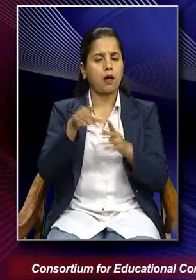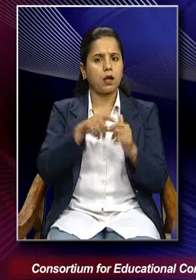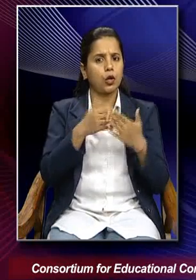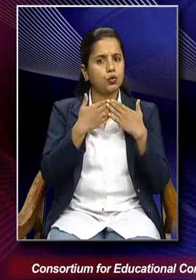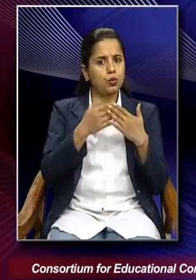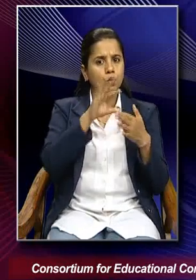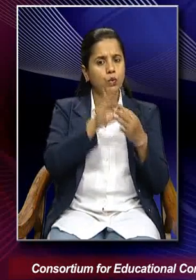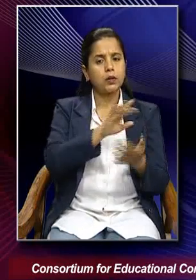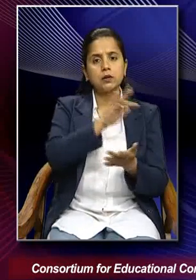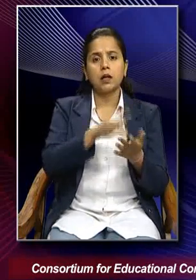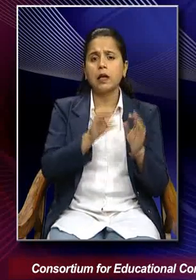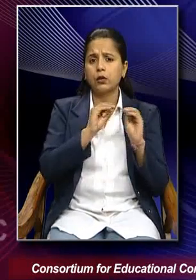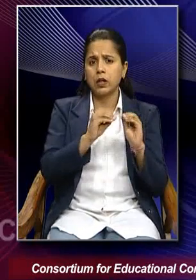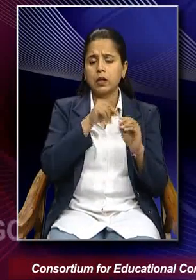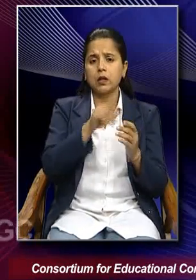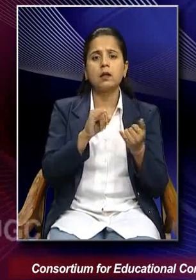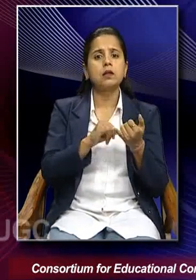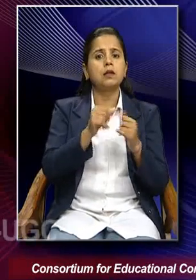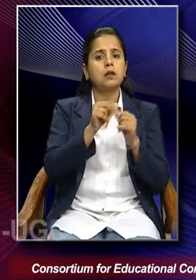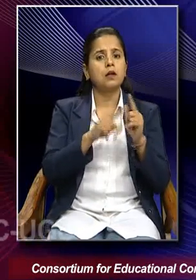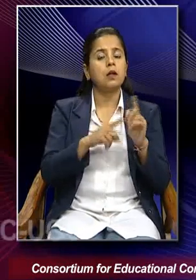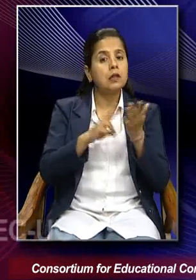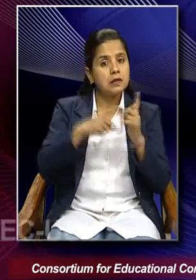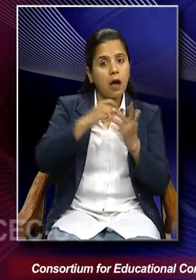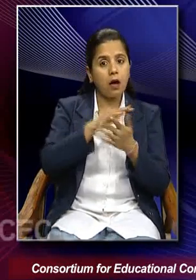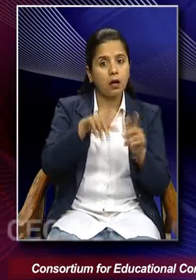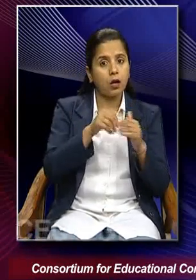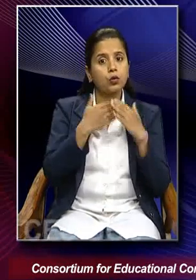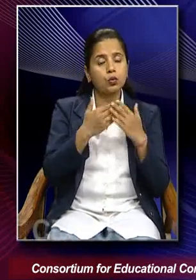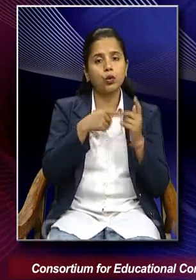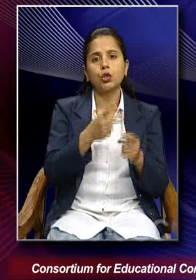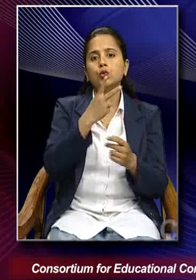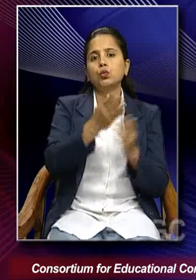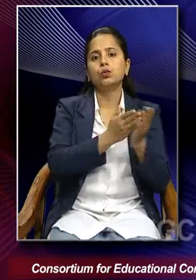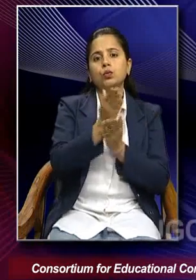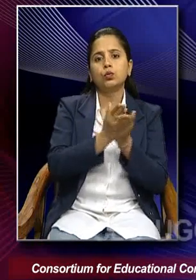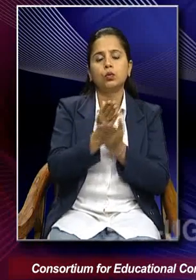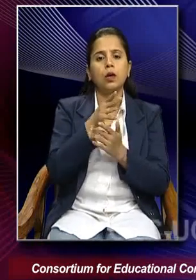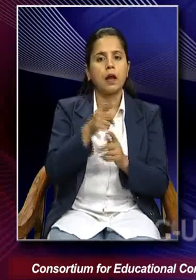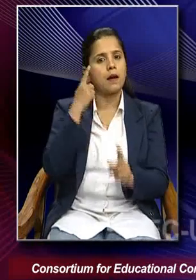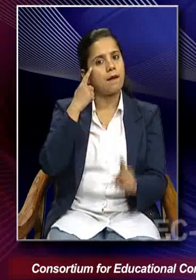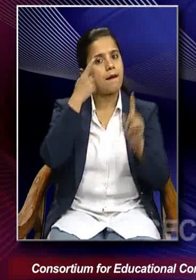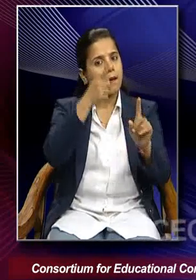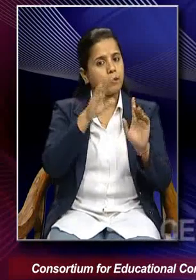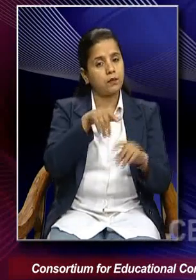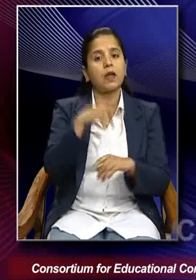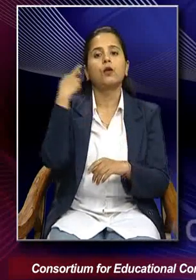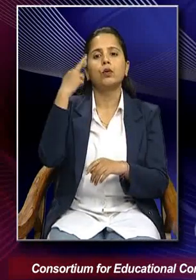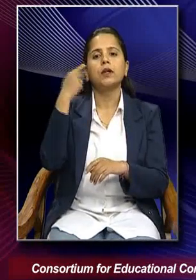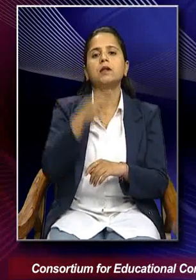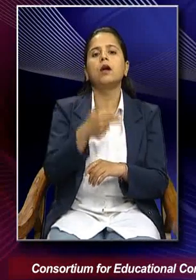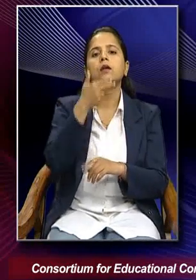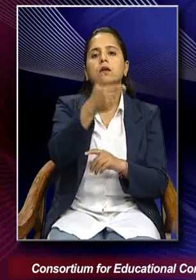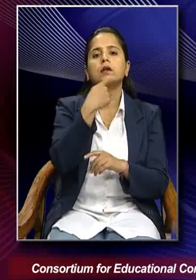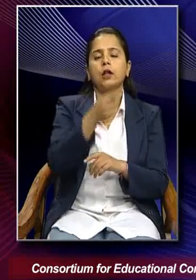the central teaching of Sankhya school is that there are two ultimate principles, and that's why they are known